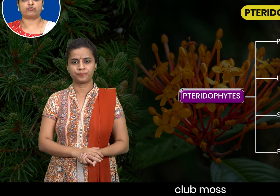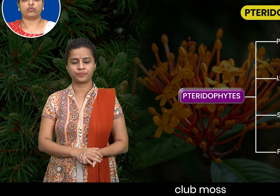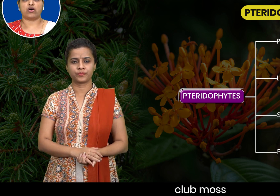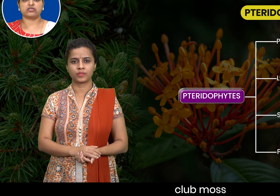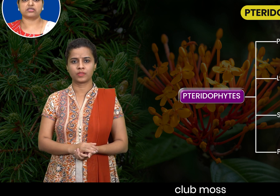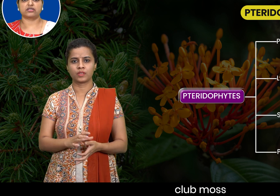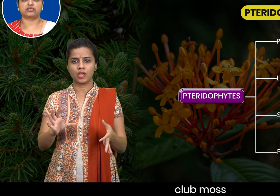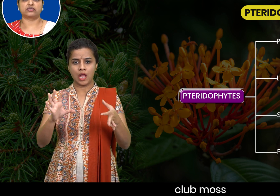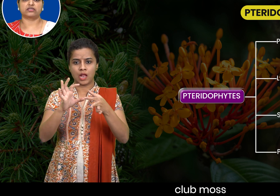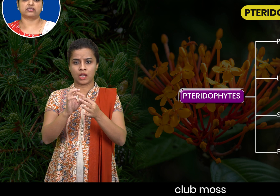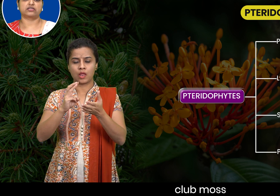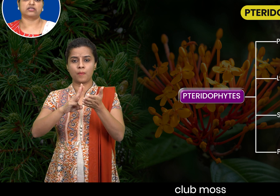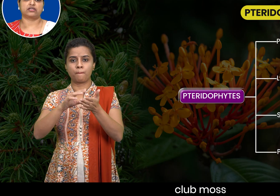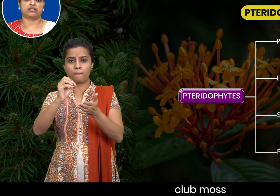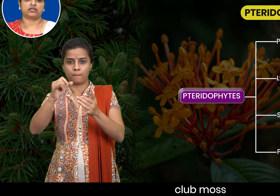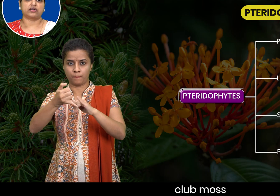club moss